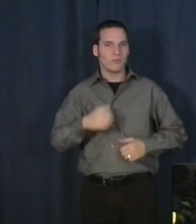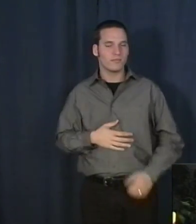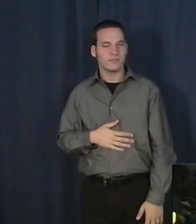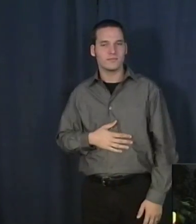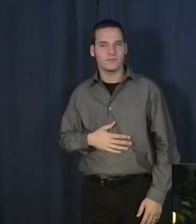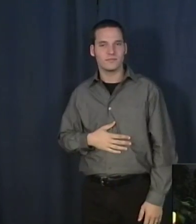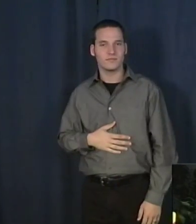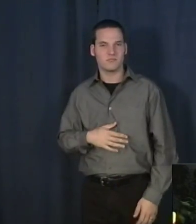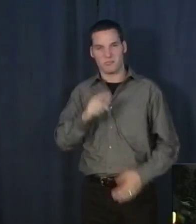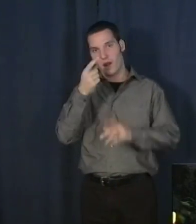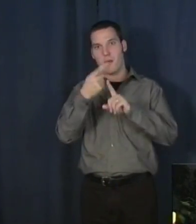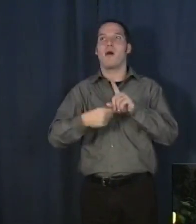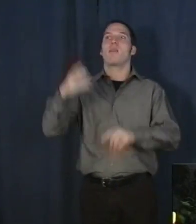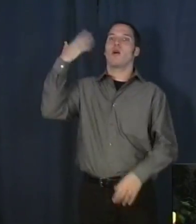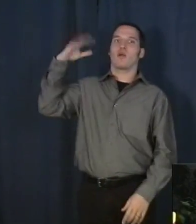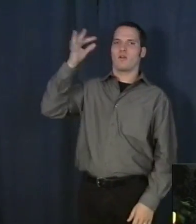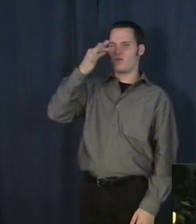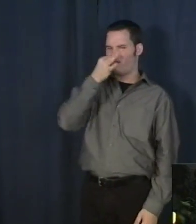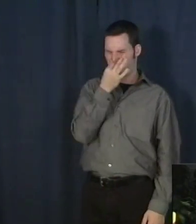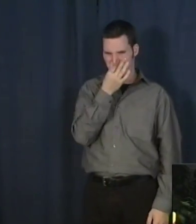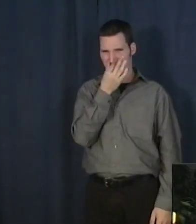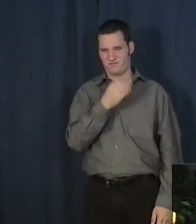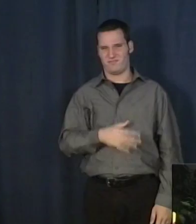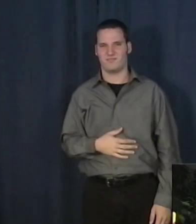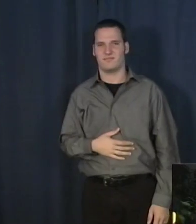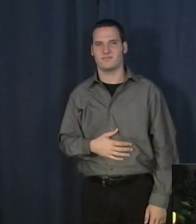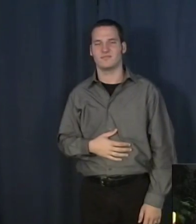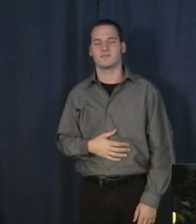with about a month ago?